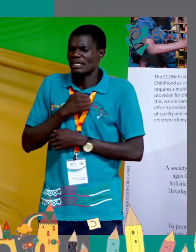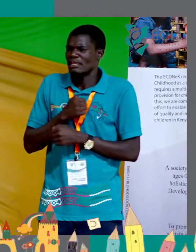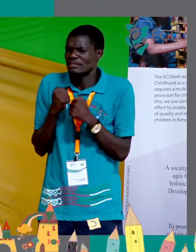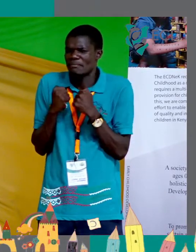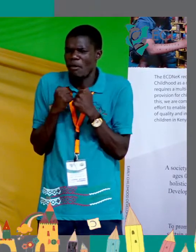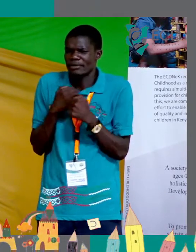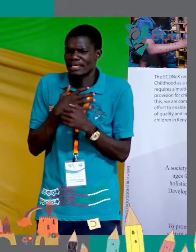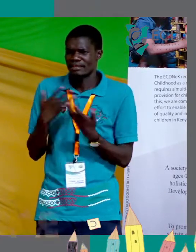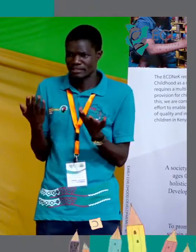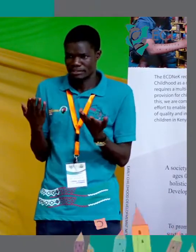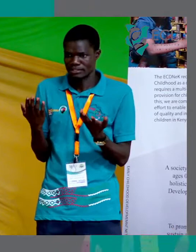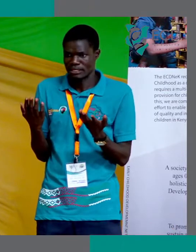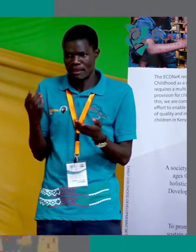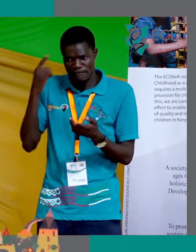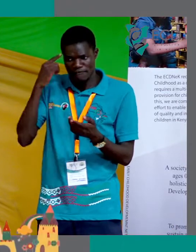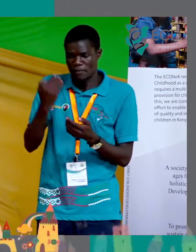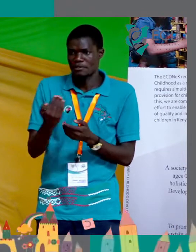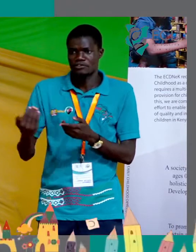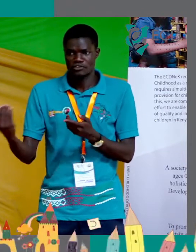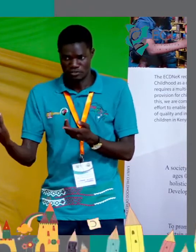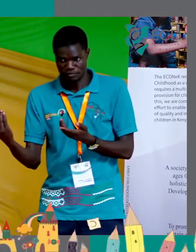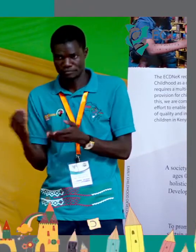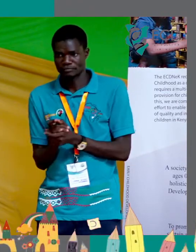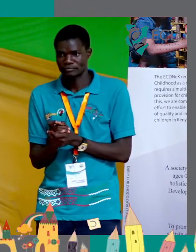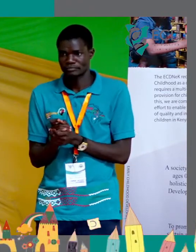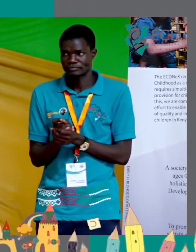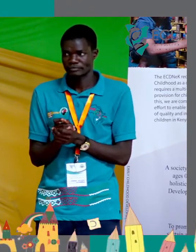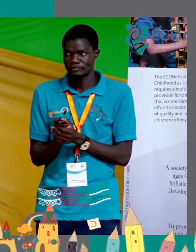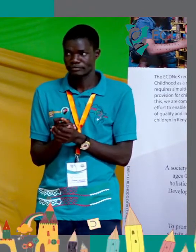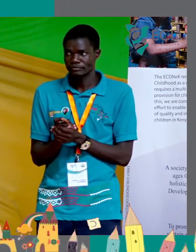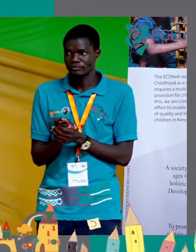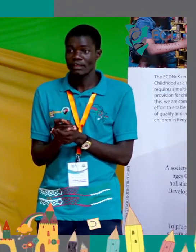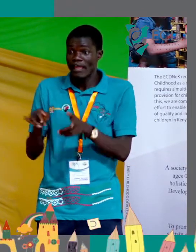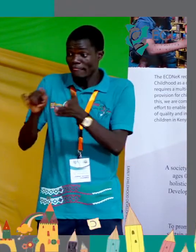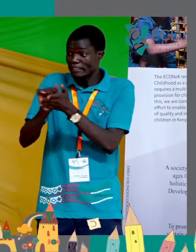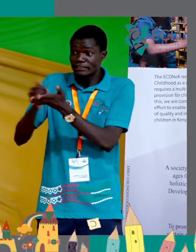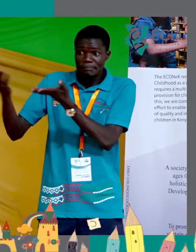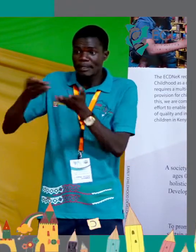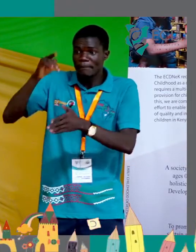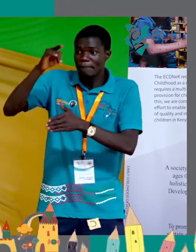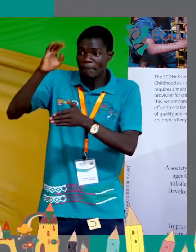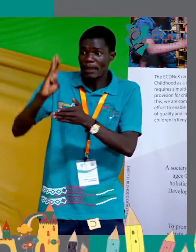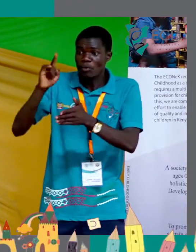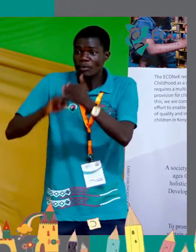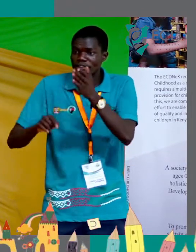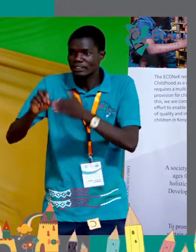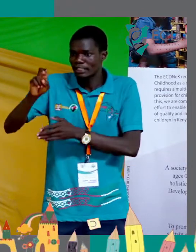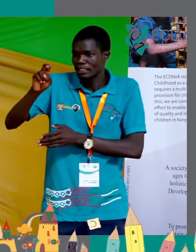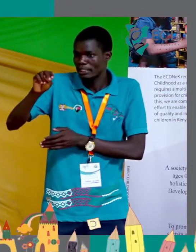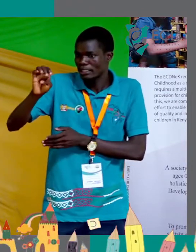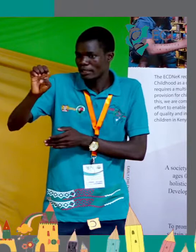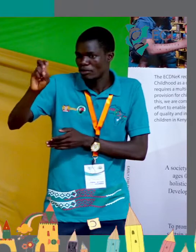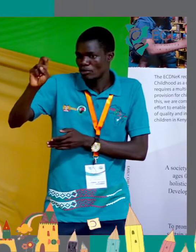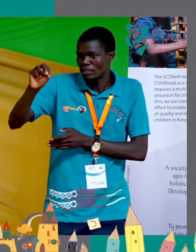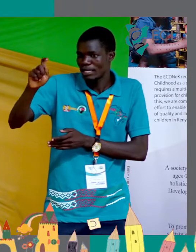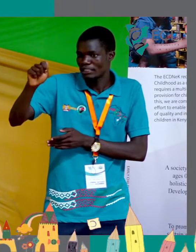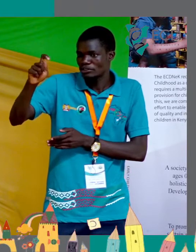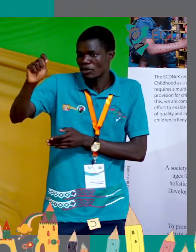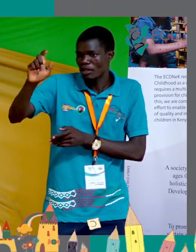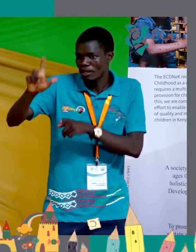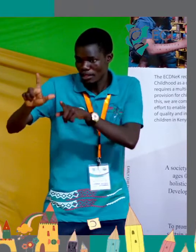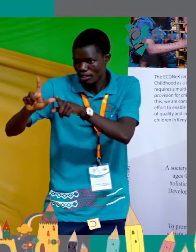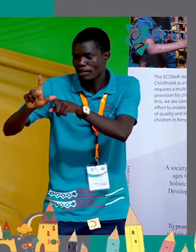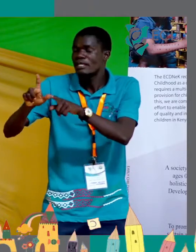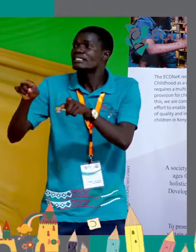significant contribution by neonatal mortality in the first month of life. We also